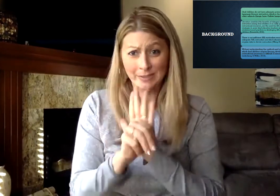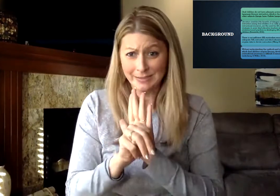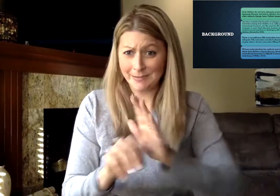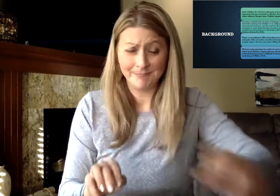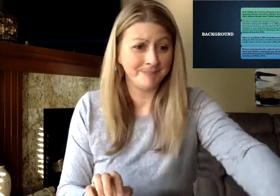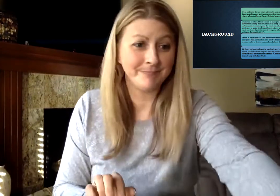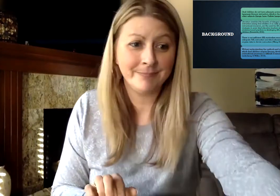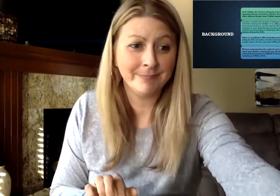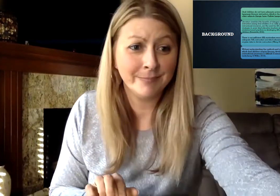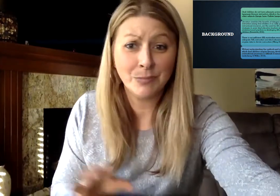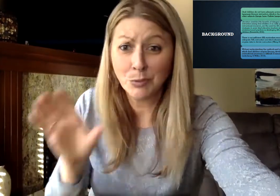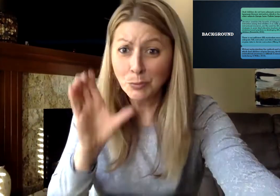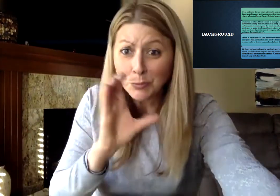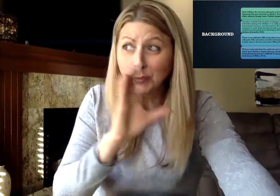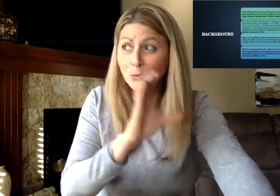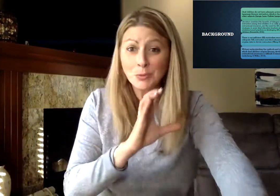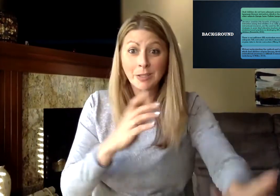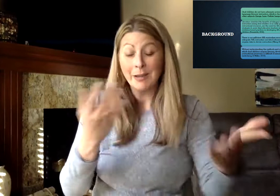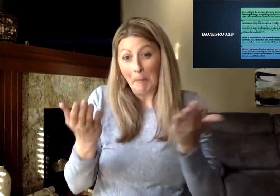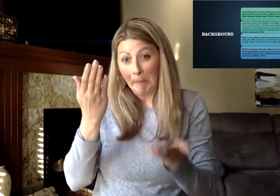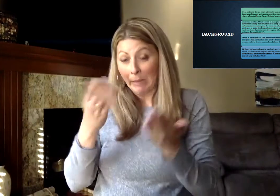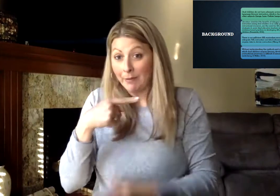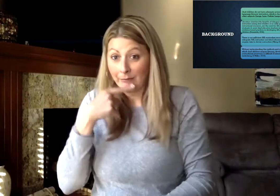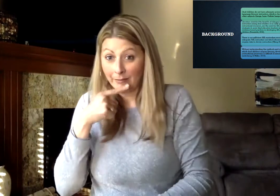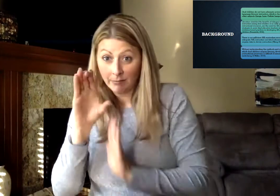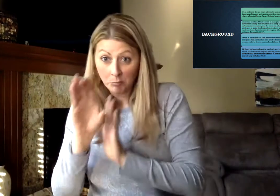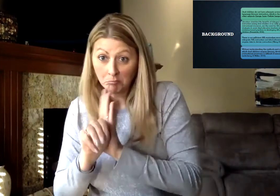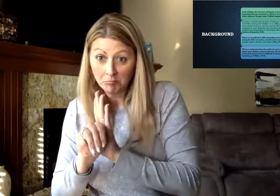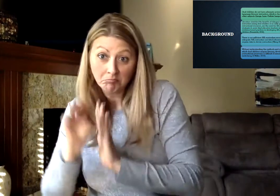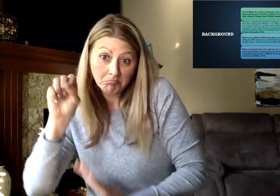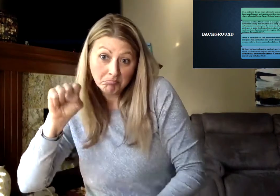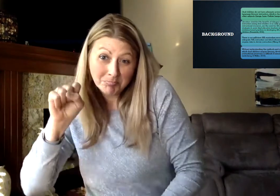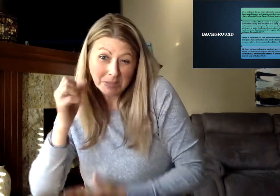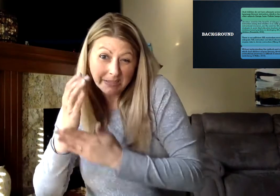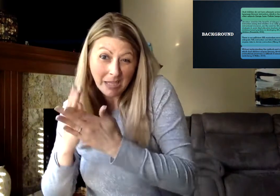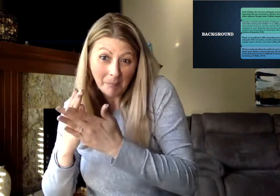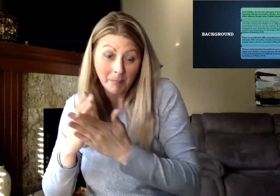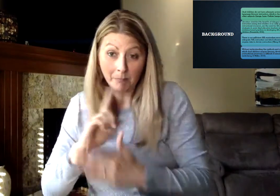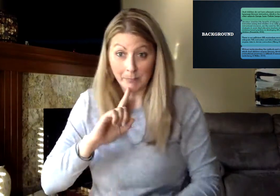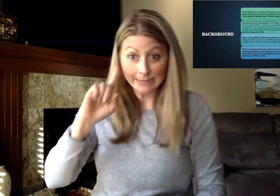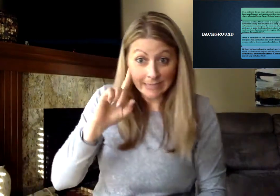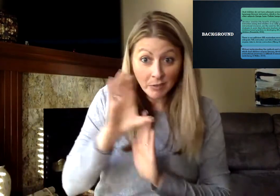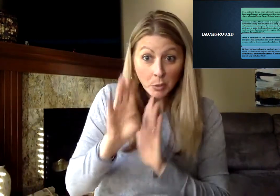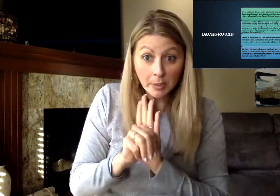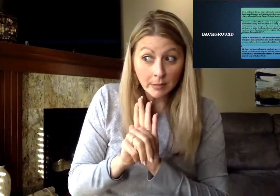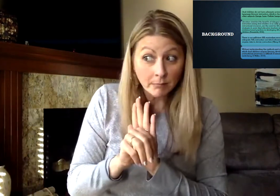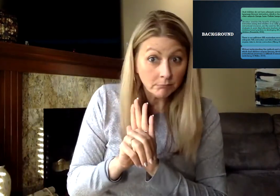And there's not enough curriculum out there. I've searched. Maybe hearing curriculum, yeah, there's some, but deaf